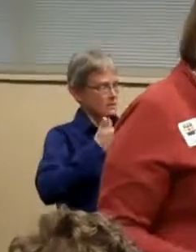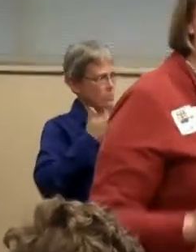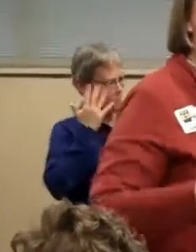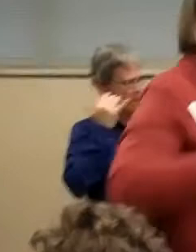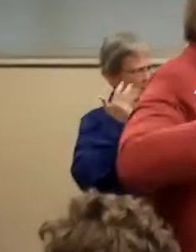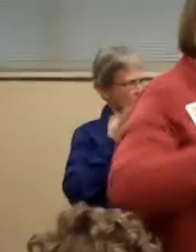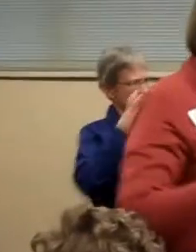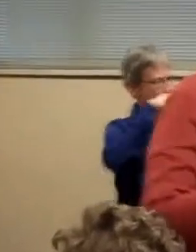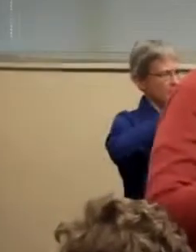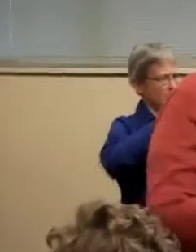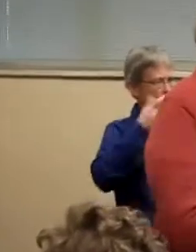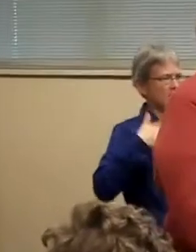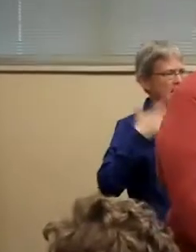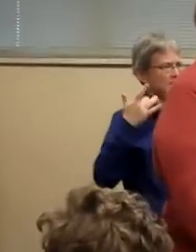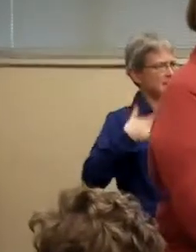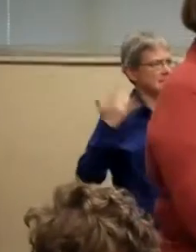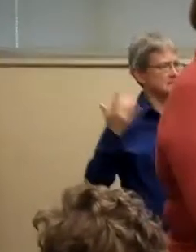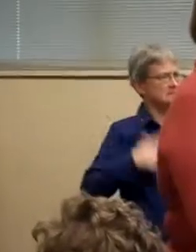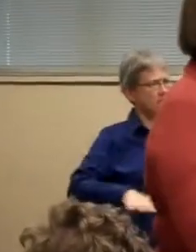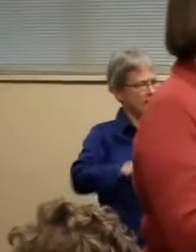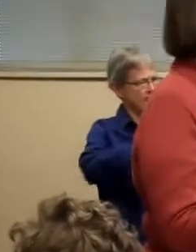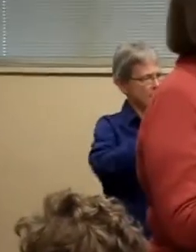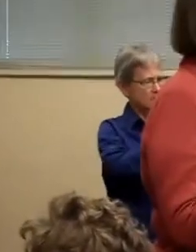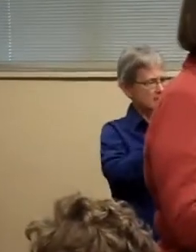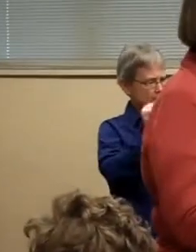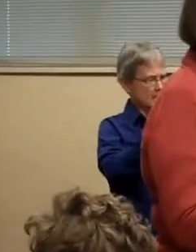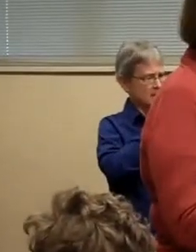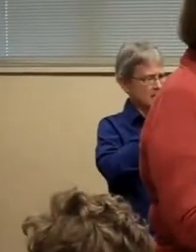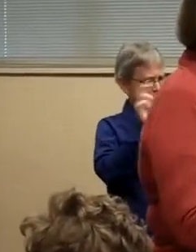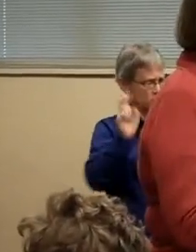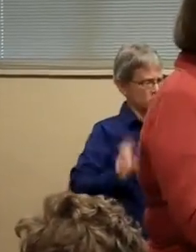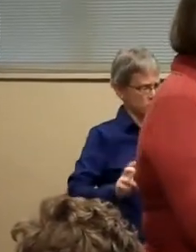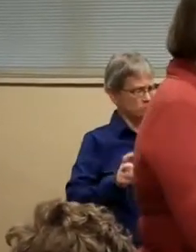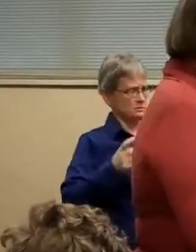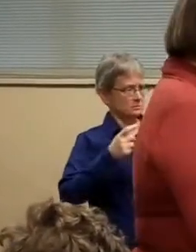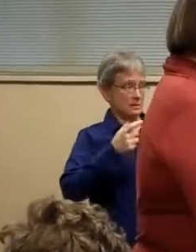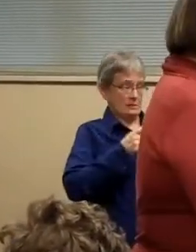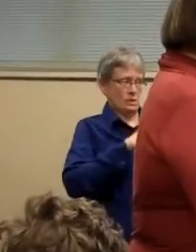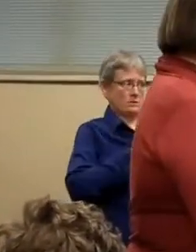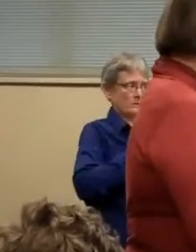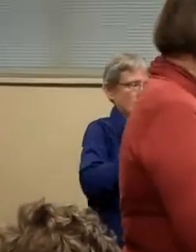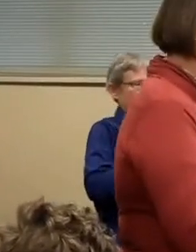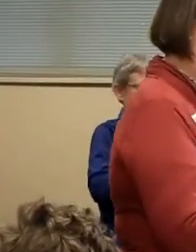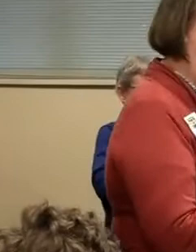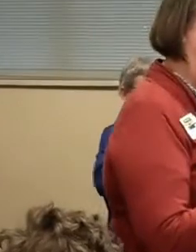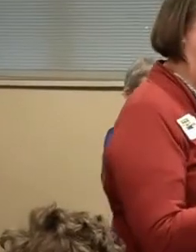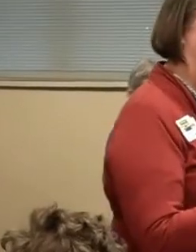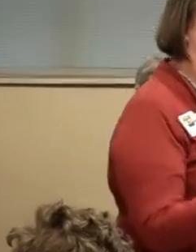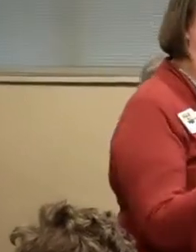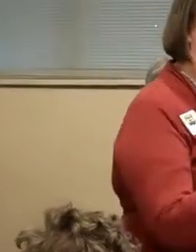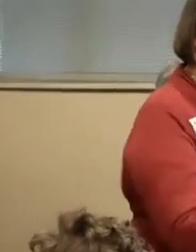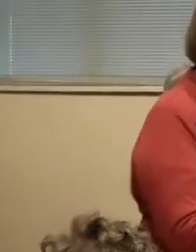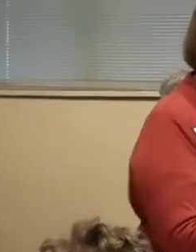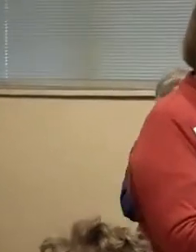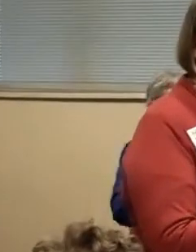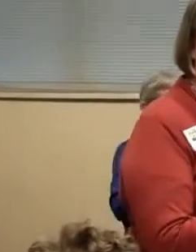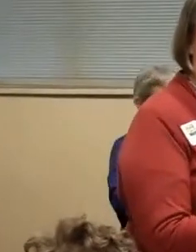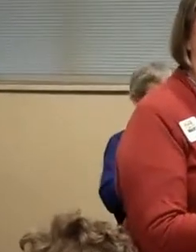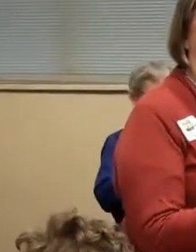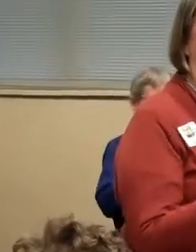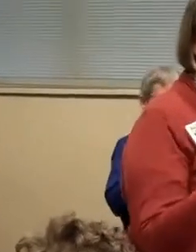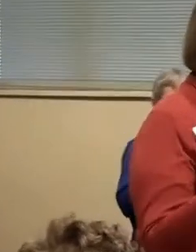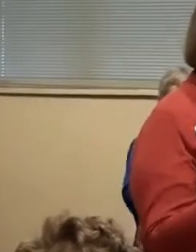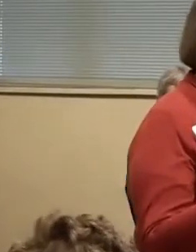including events around disability in the bus tour, because the beginning of school is just as important for young people with disabilities as it